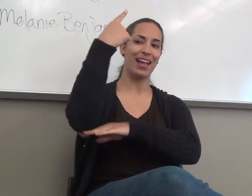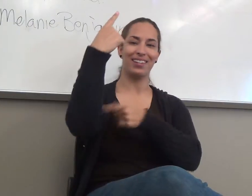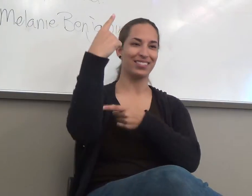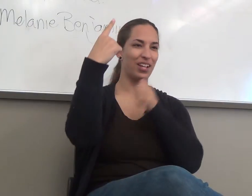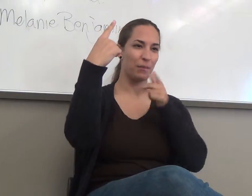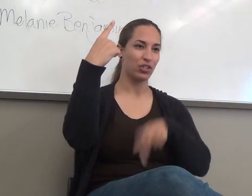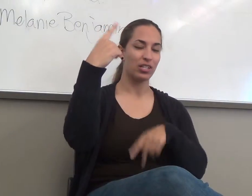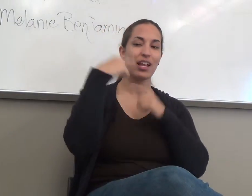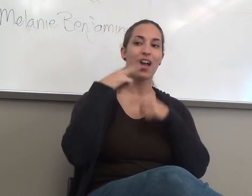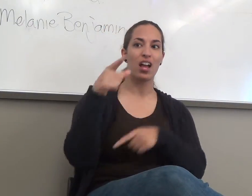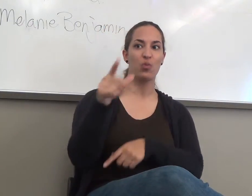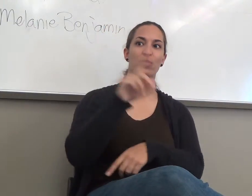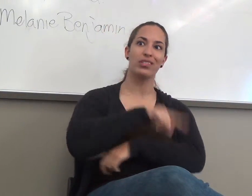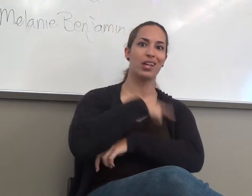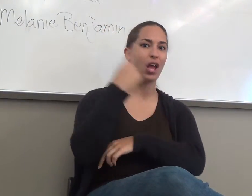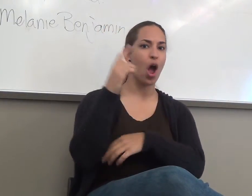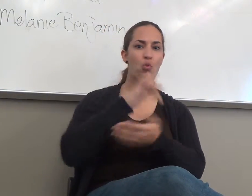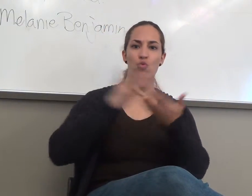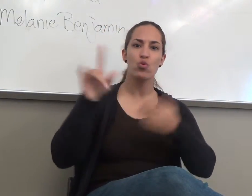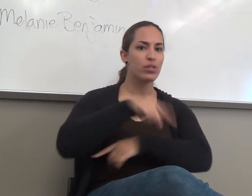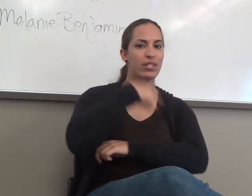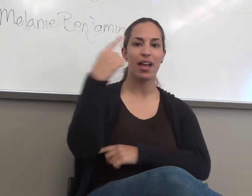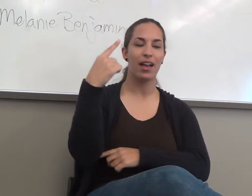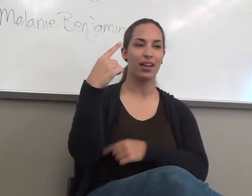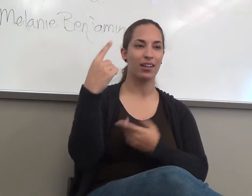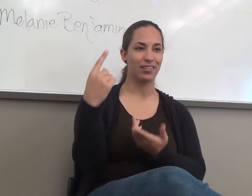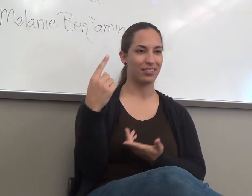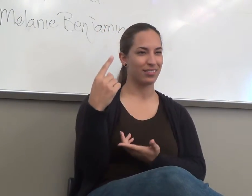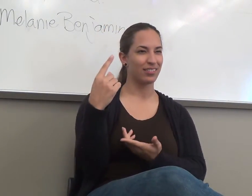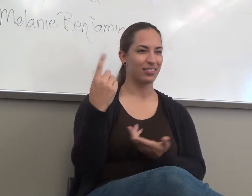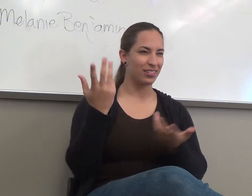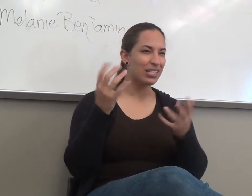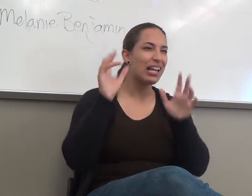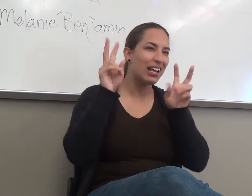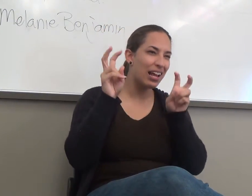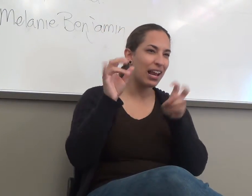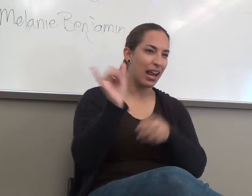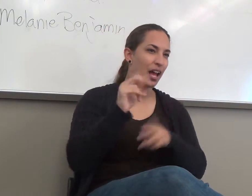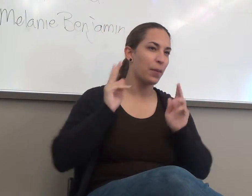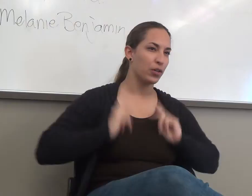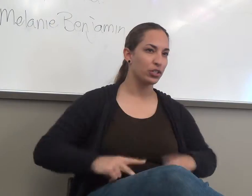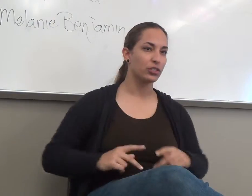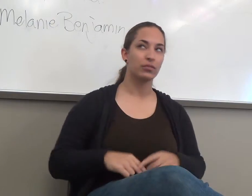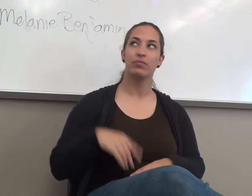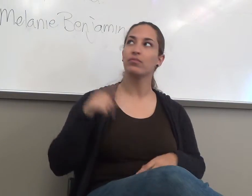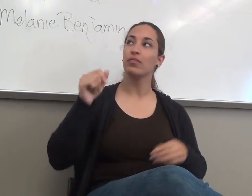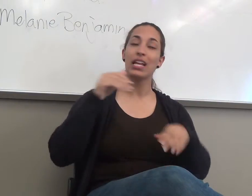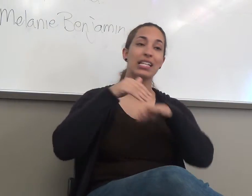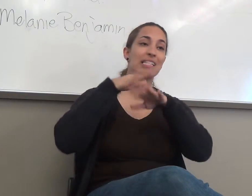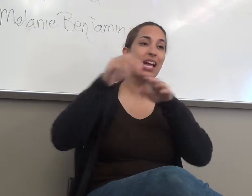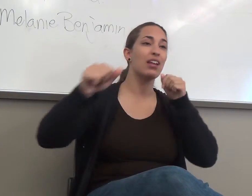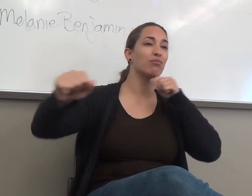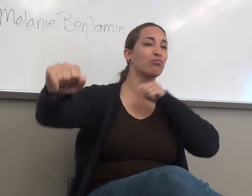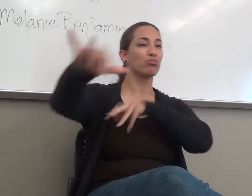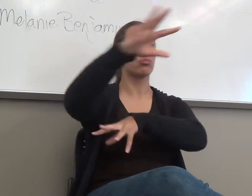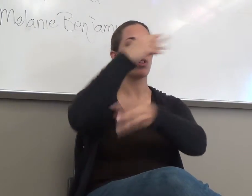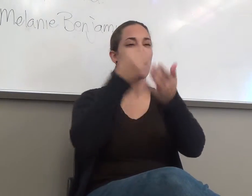Sending $1 million in cash swirling over the highway. If they had left the